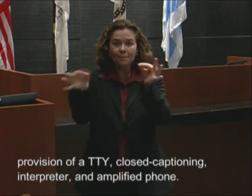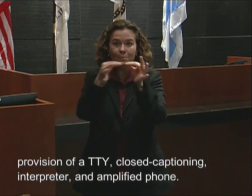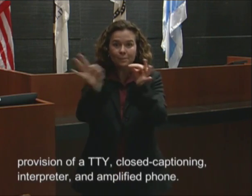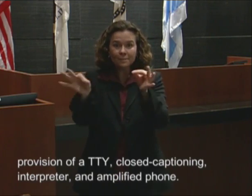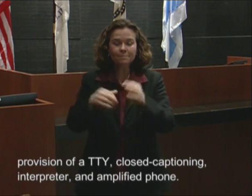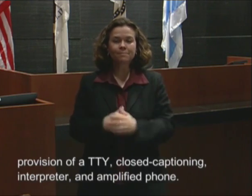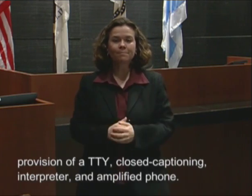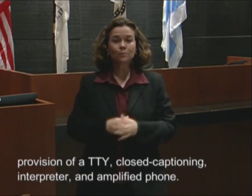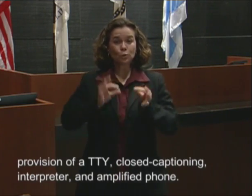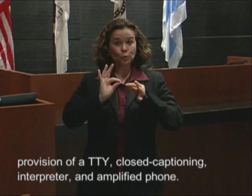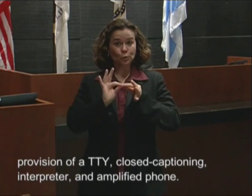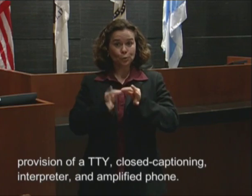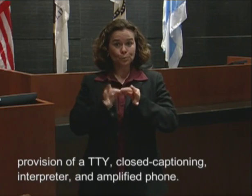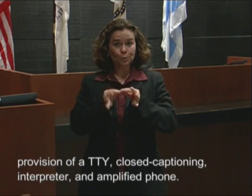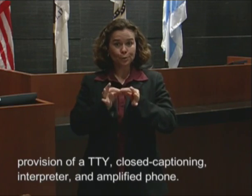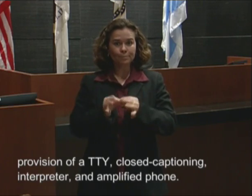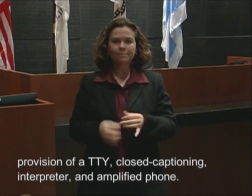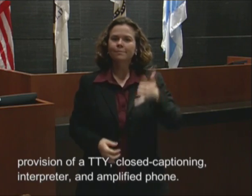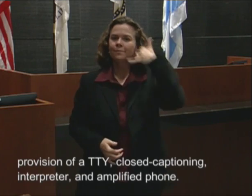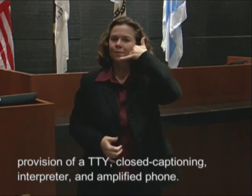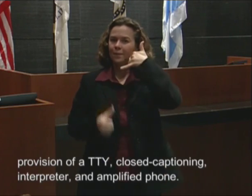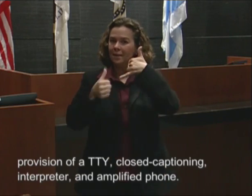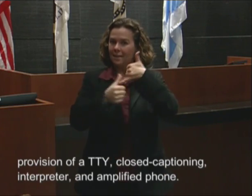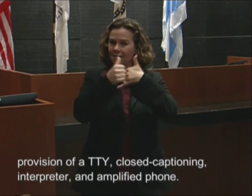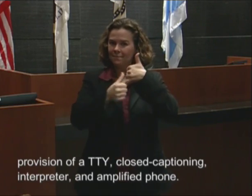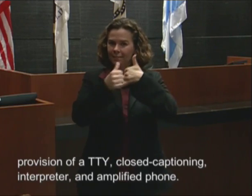closed captioning, interpreter, and amplified phone.